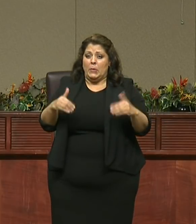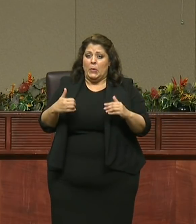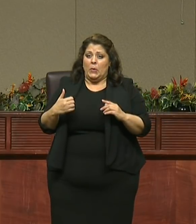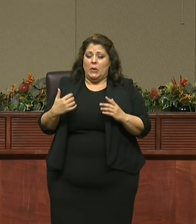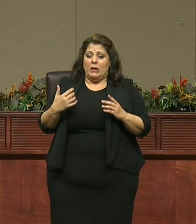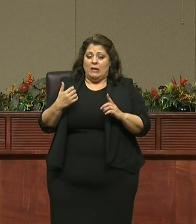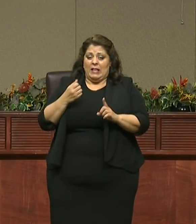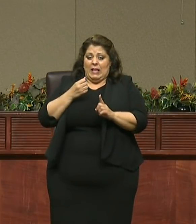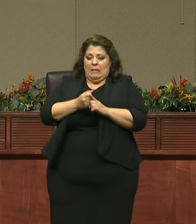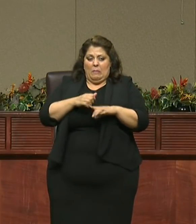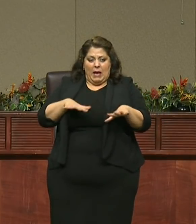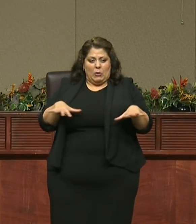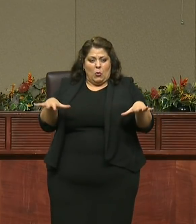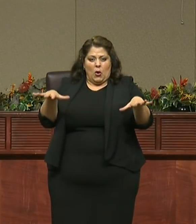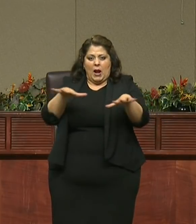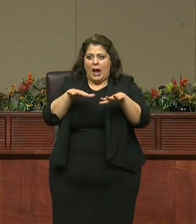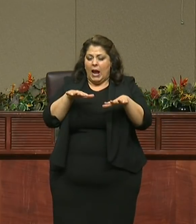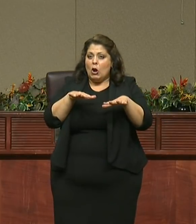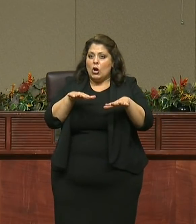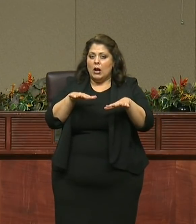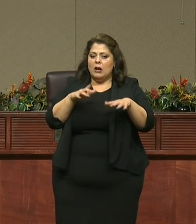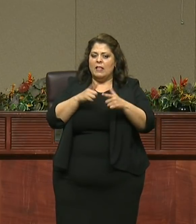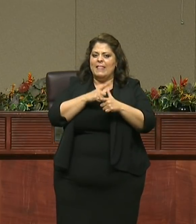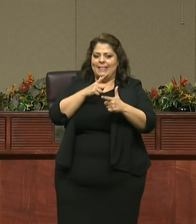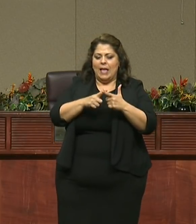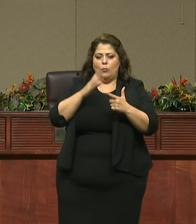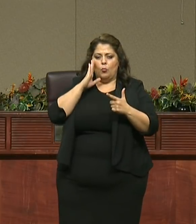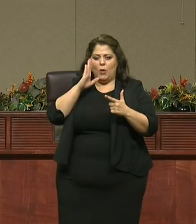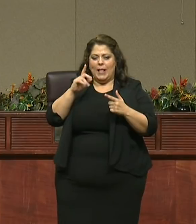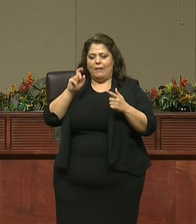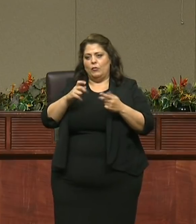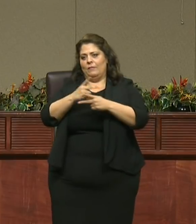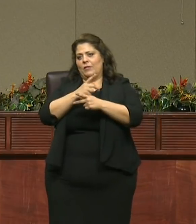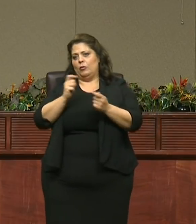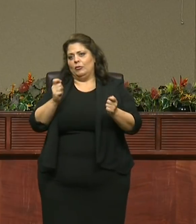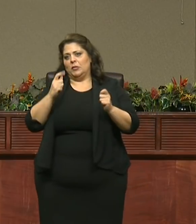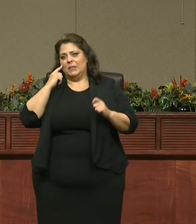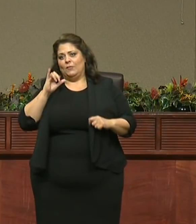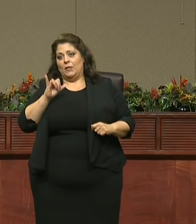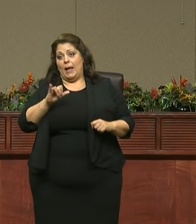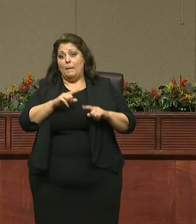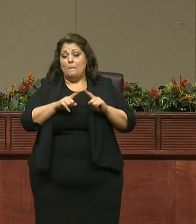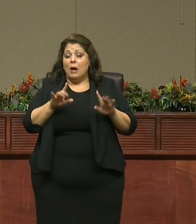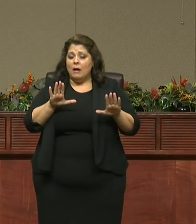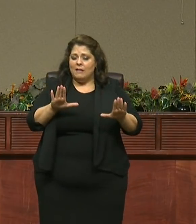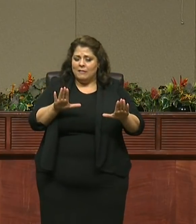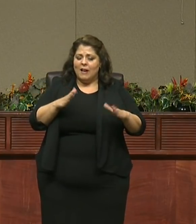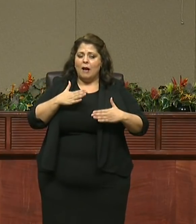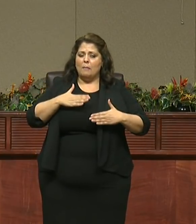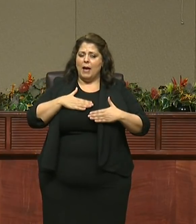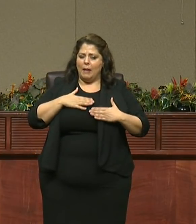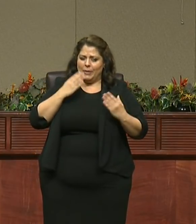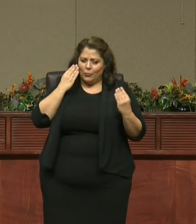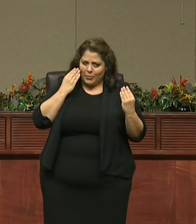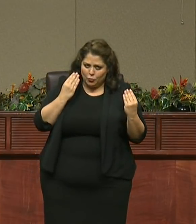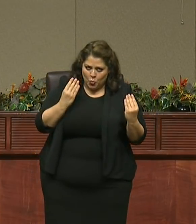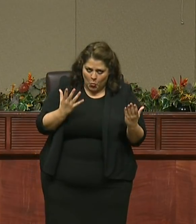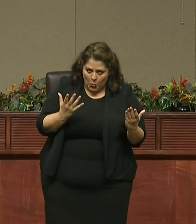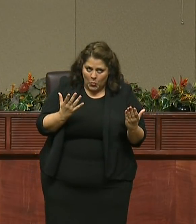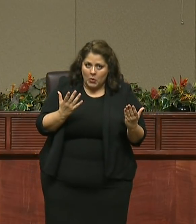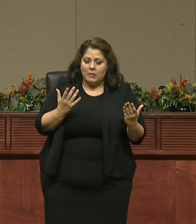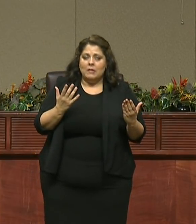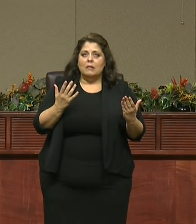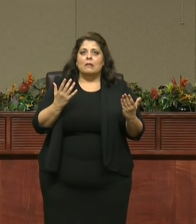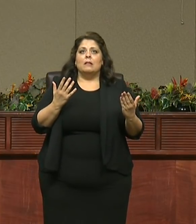I enumerated, then we'll have to make some adjustments at that point. But I'm happy to say that given